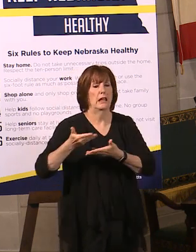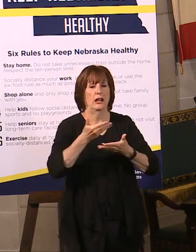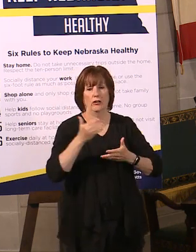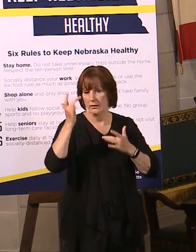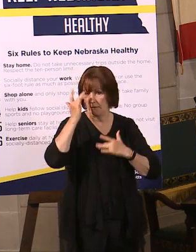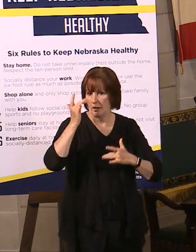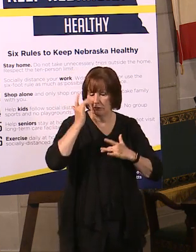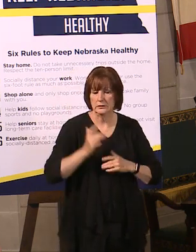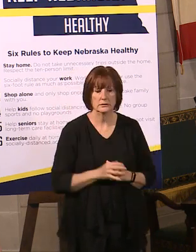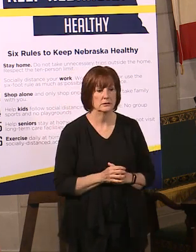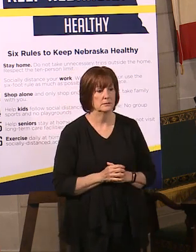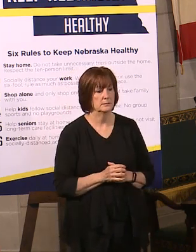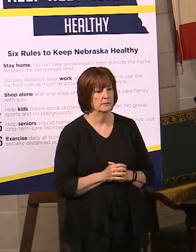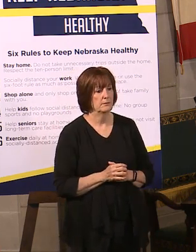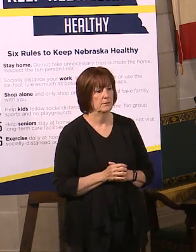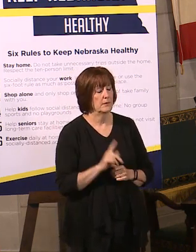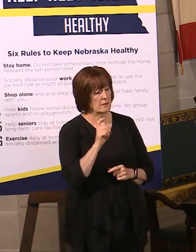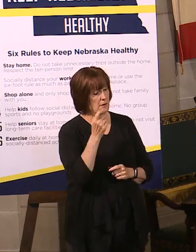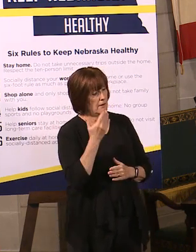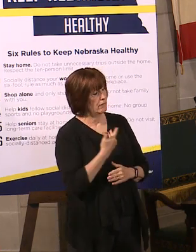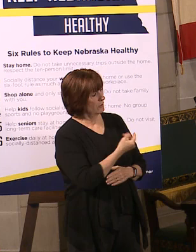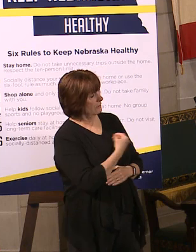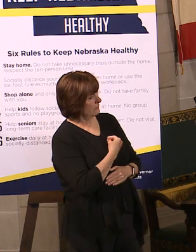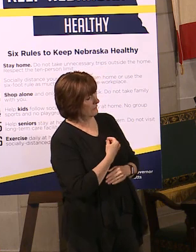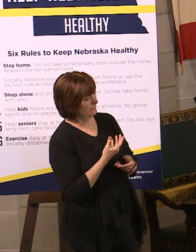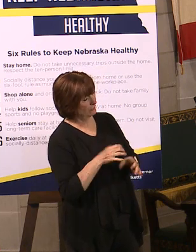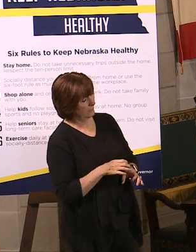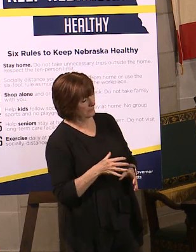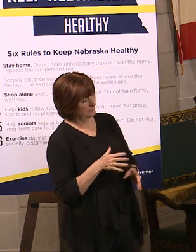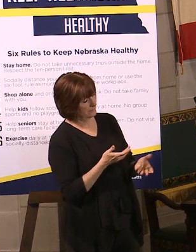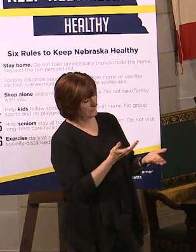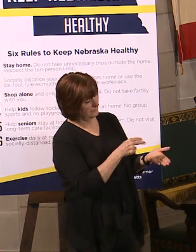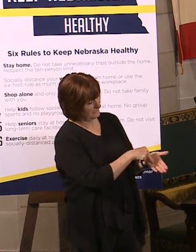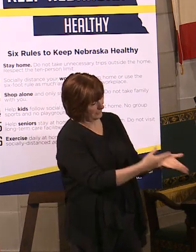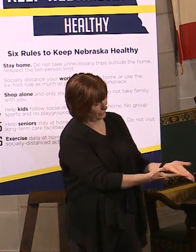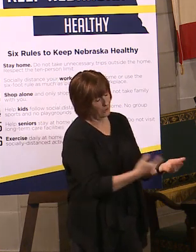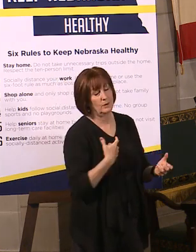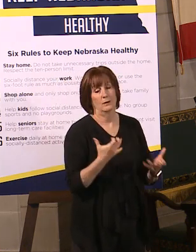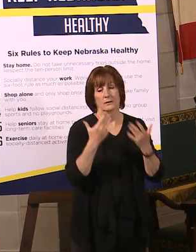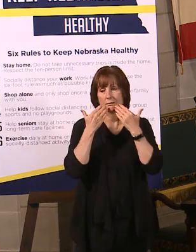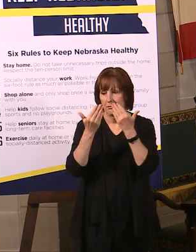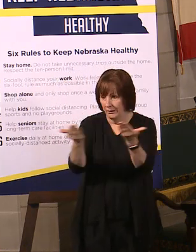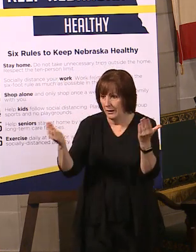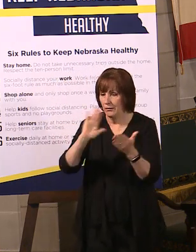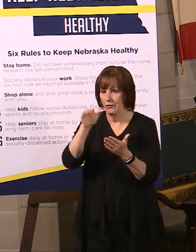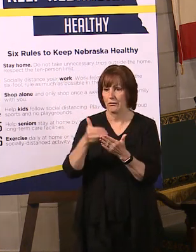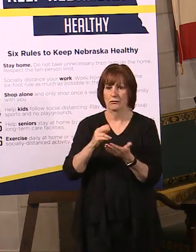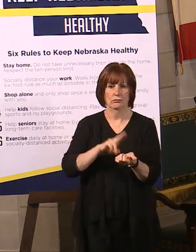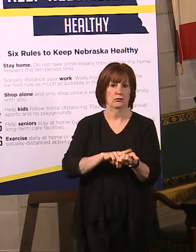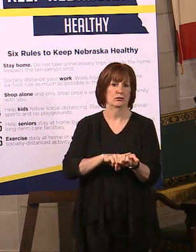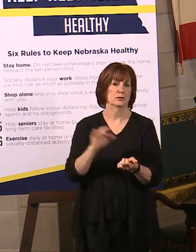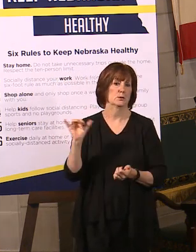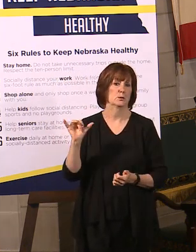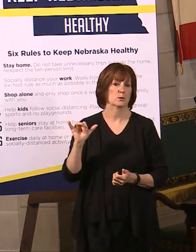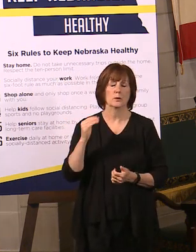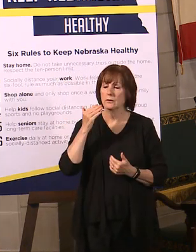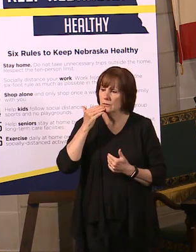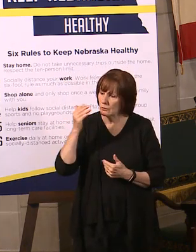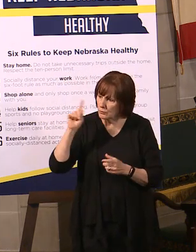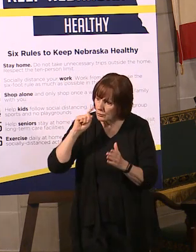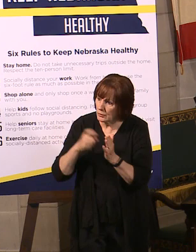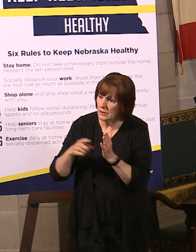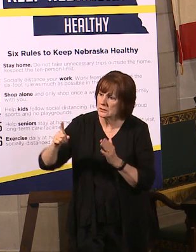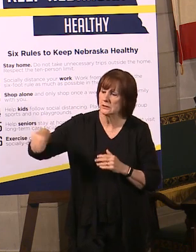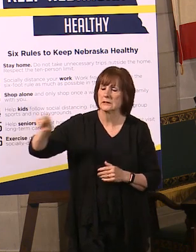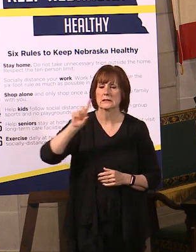I also, since Governor gave me a chance to get up here, I want to thank all our nurses, recognize all of them at the Department of Health and Human Services.